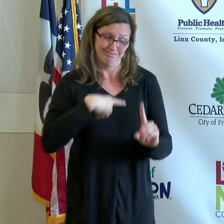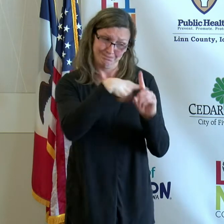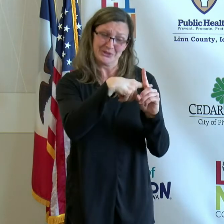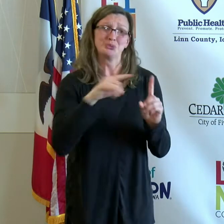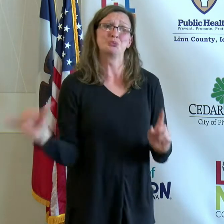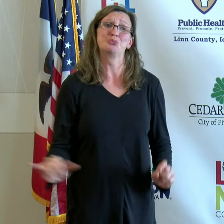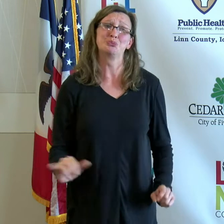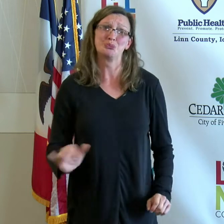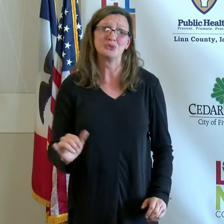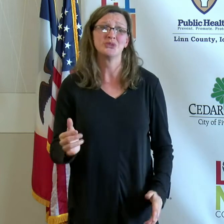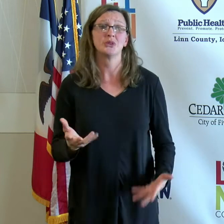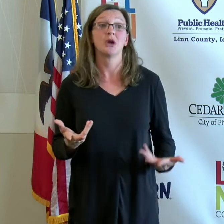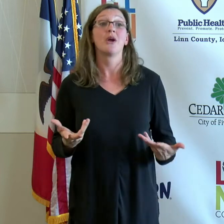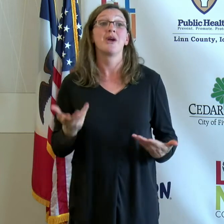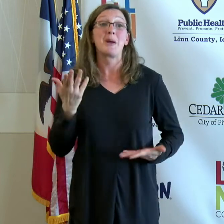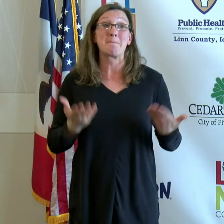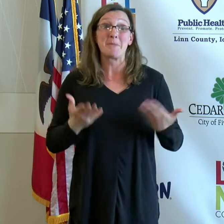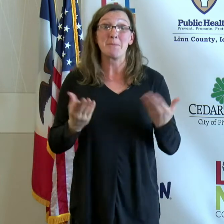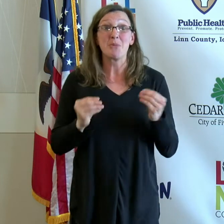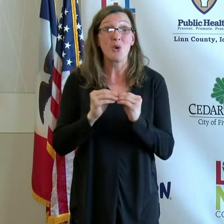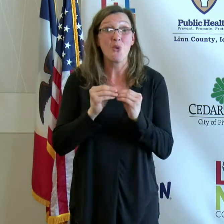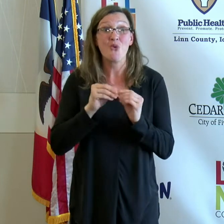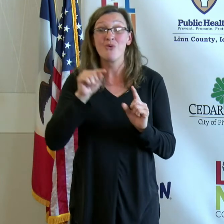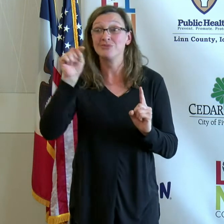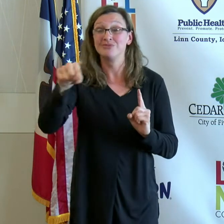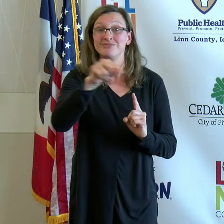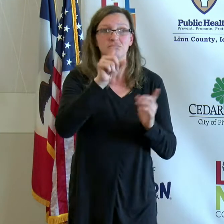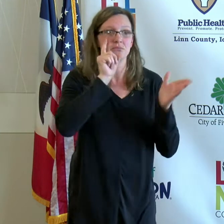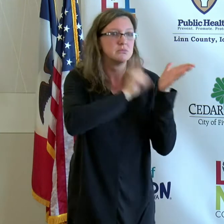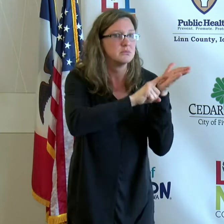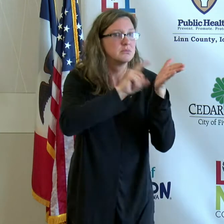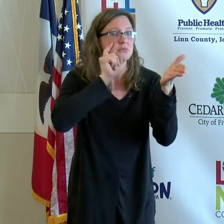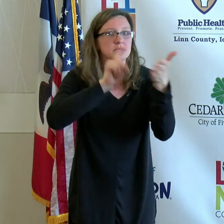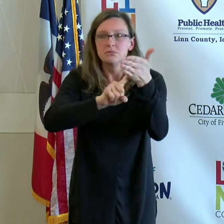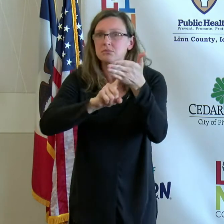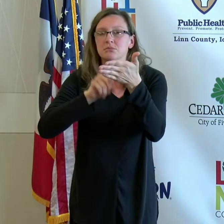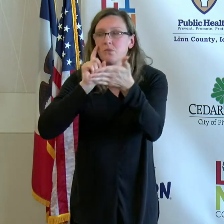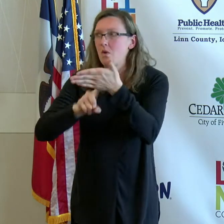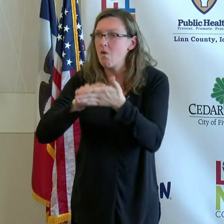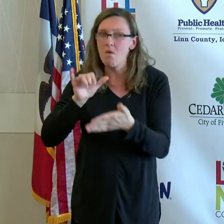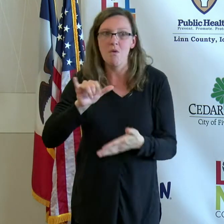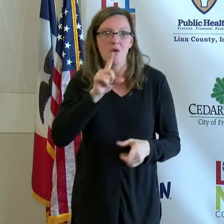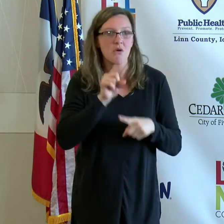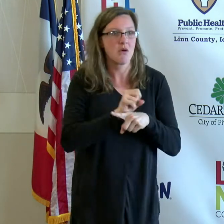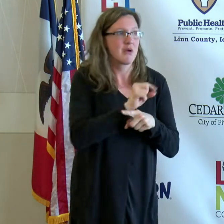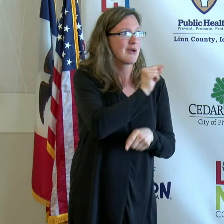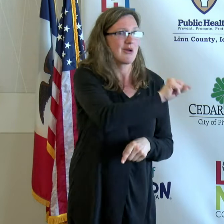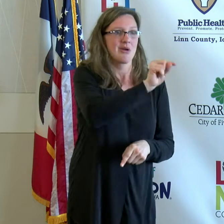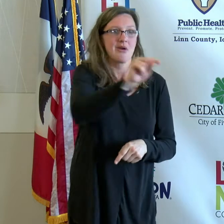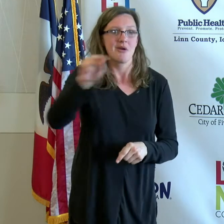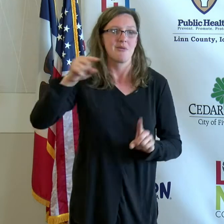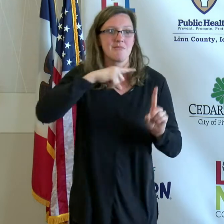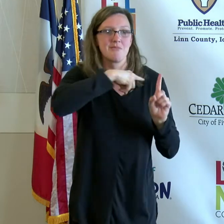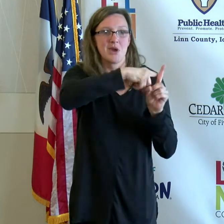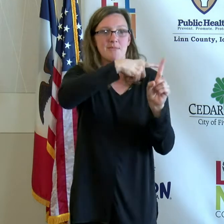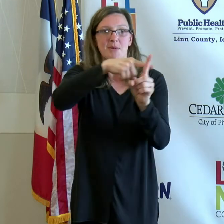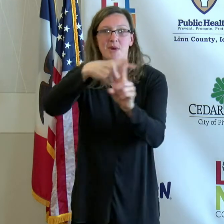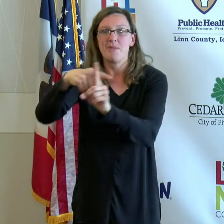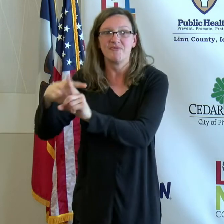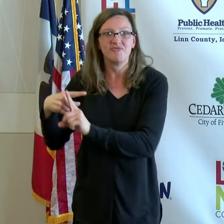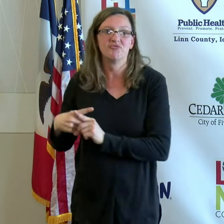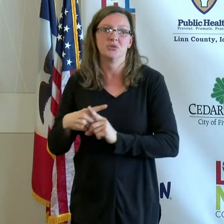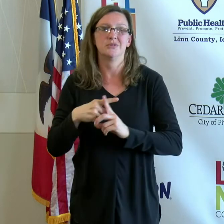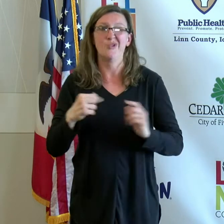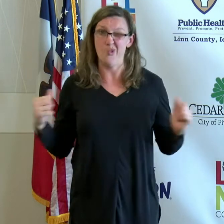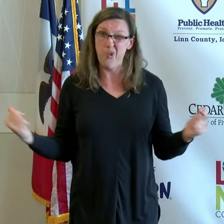our government to come. And while I won't announce every case from this podium going forward, this hit close to